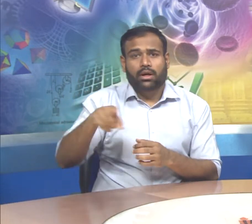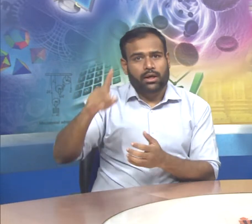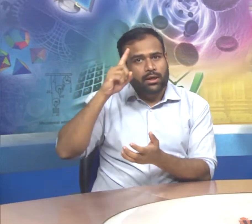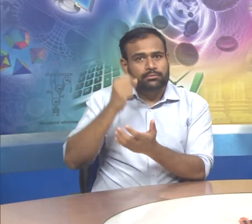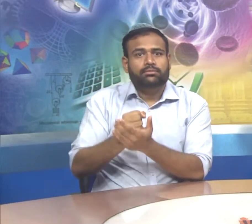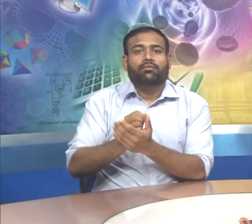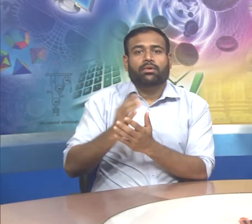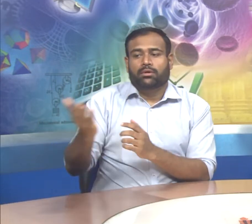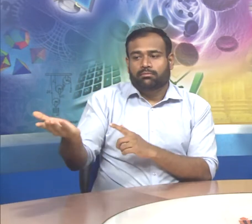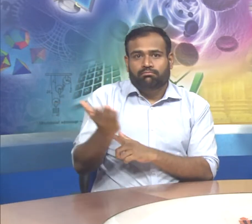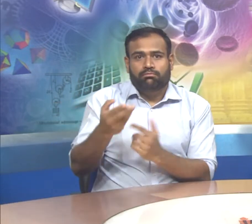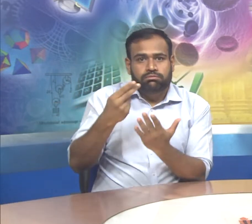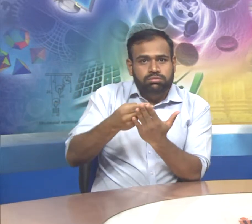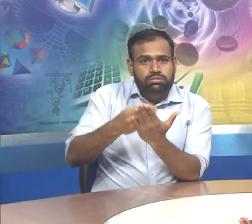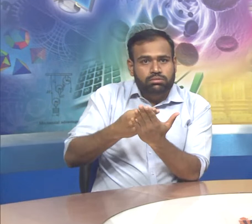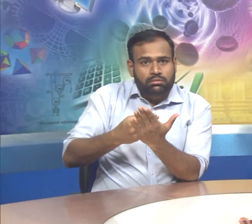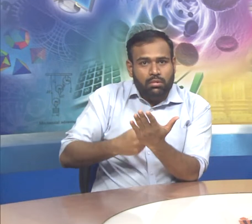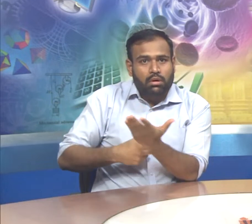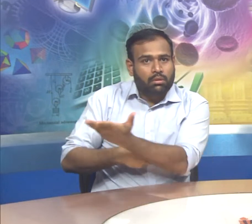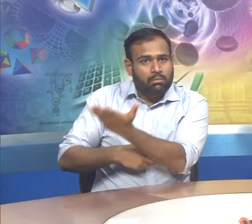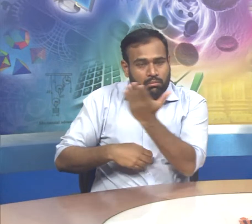names and recommend